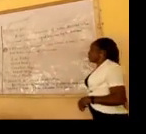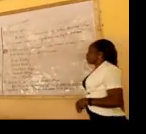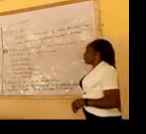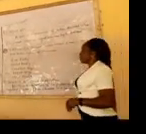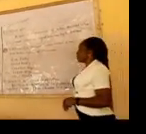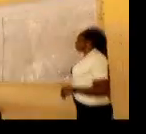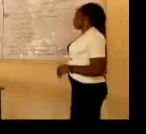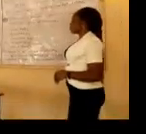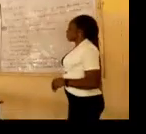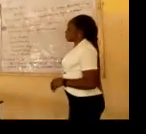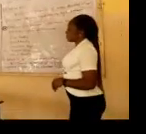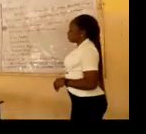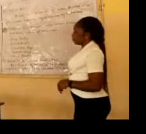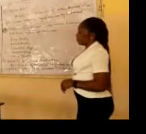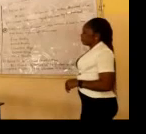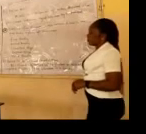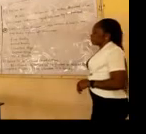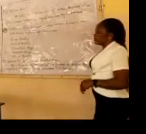should